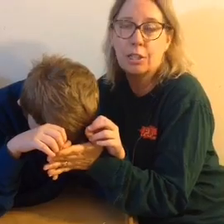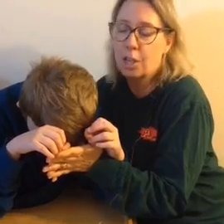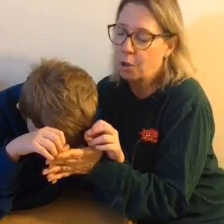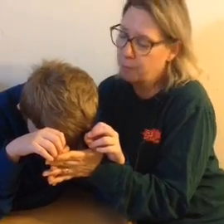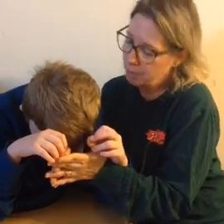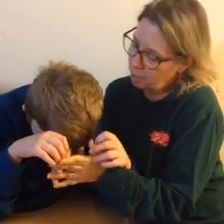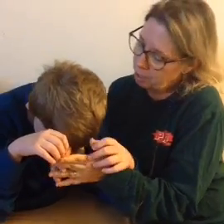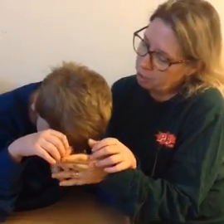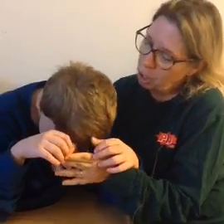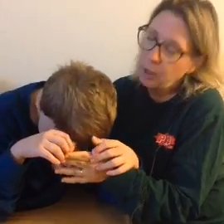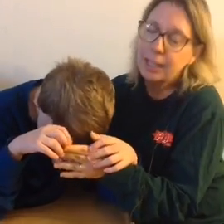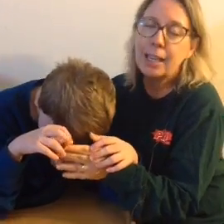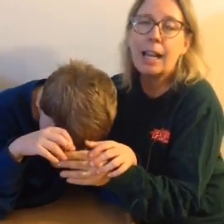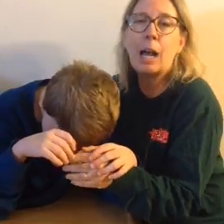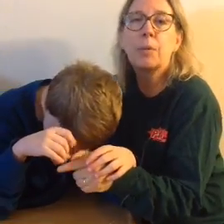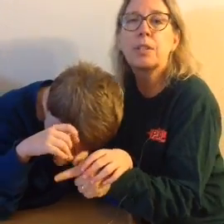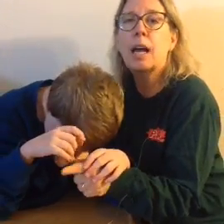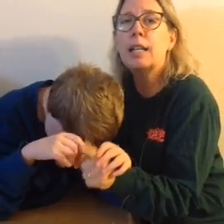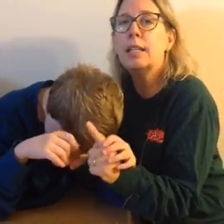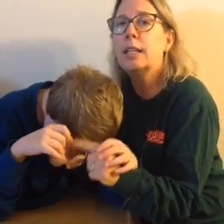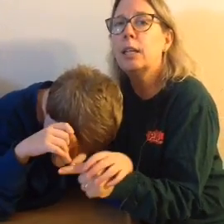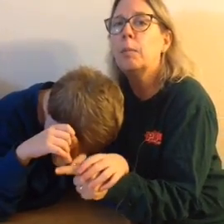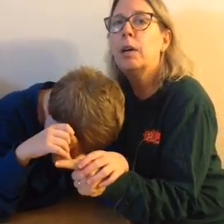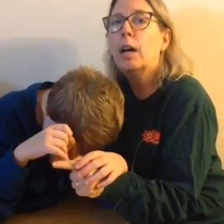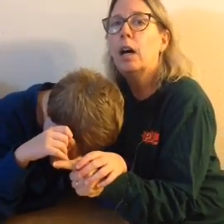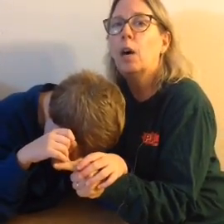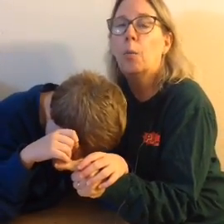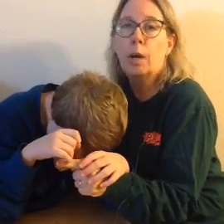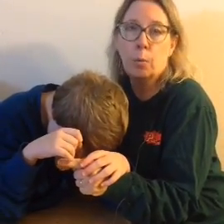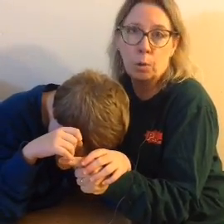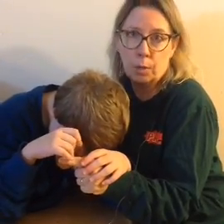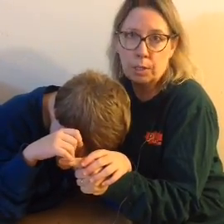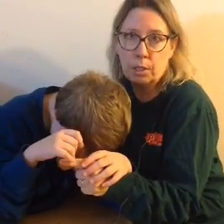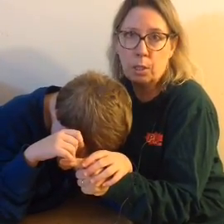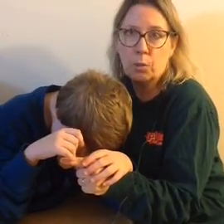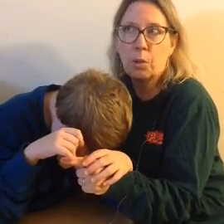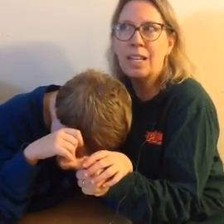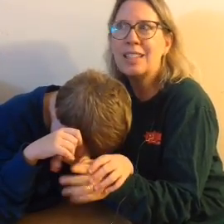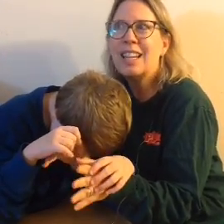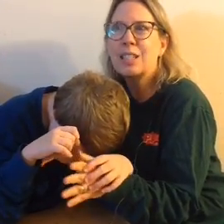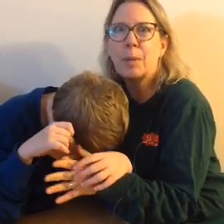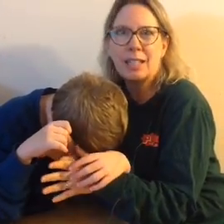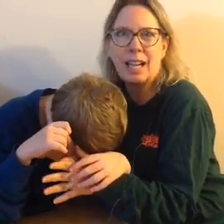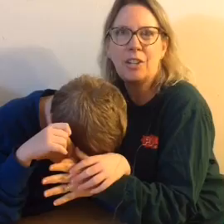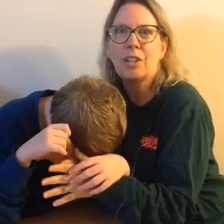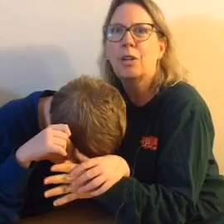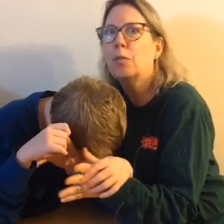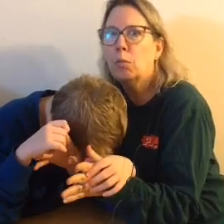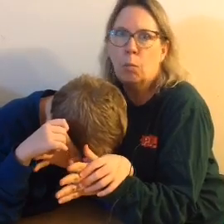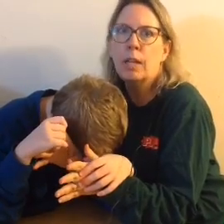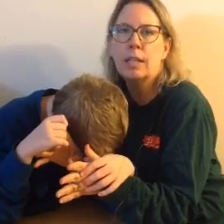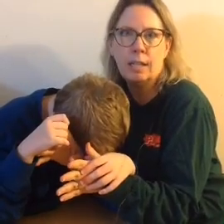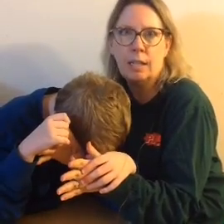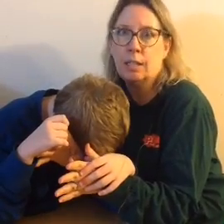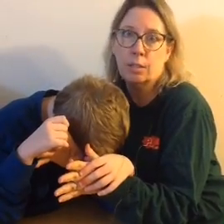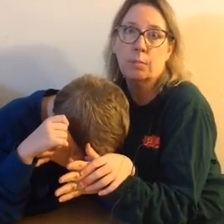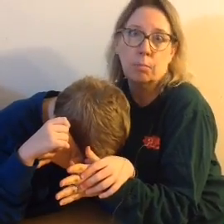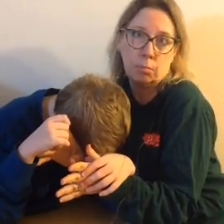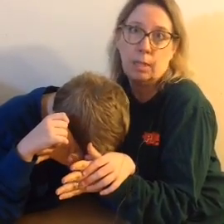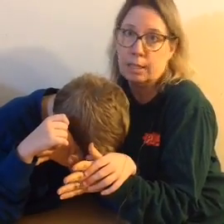So again, I will sign to him what we're going to do, so he has an expectation of what he is